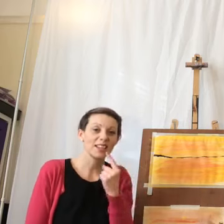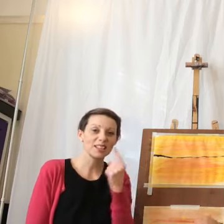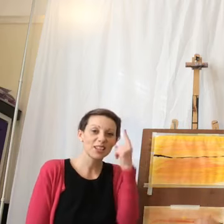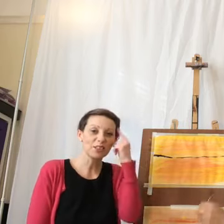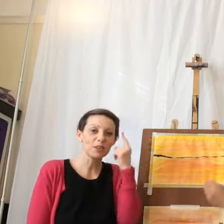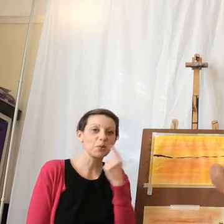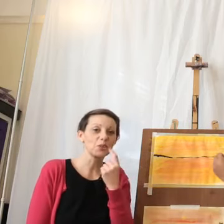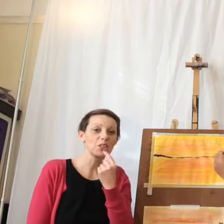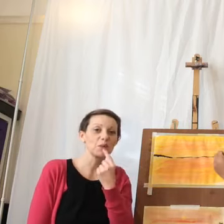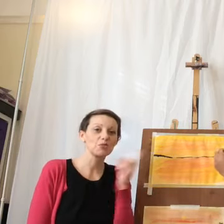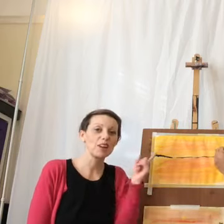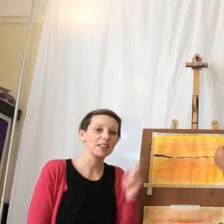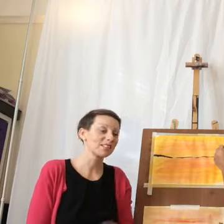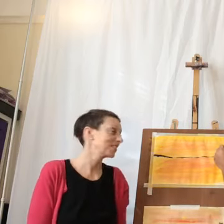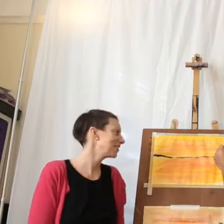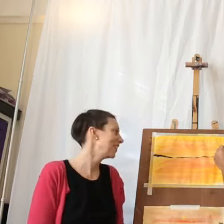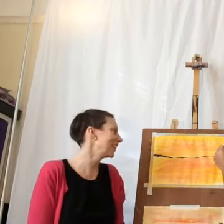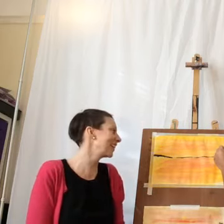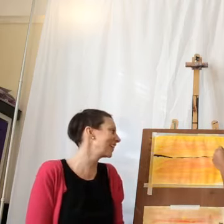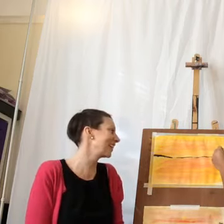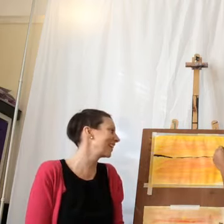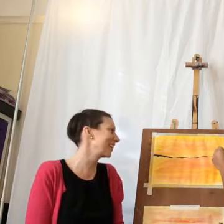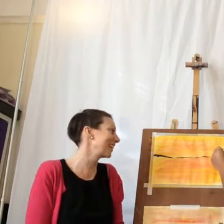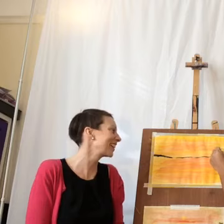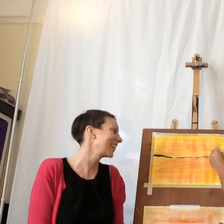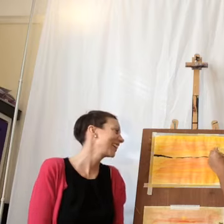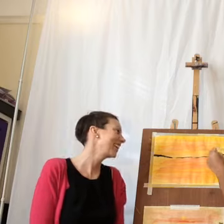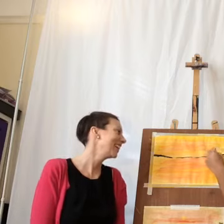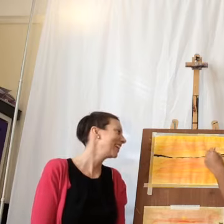Cindy says, I think you put on too much red.